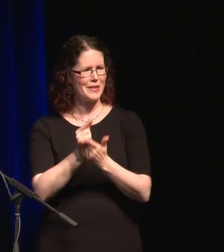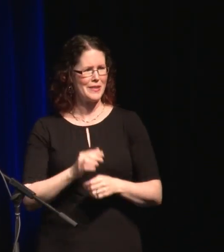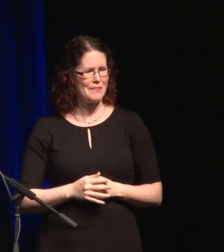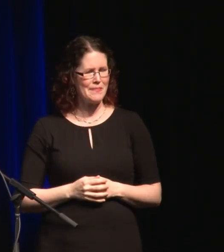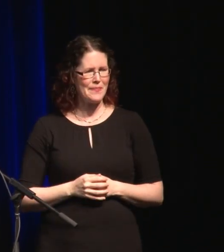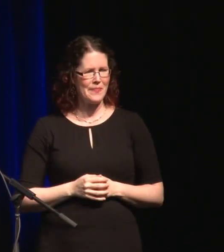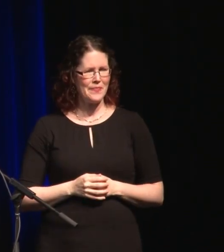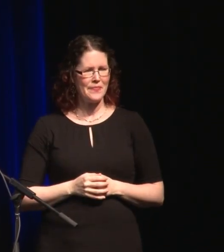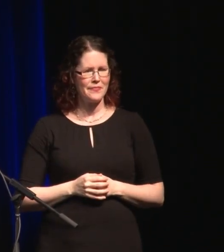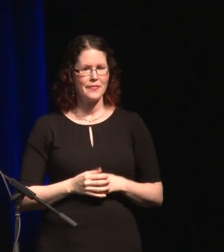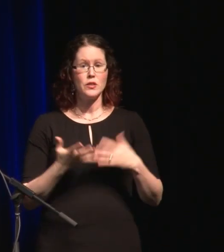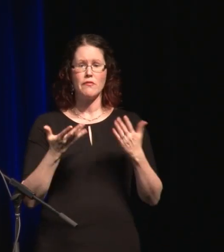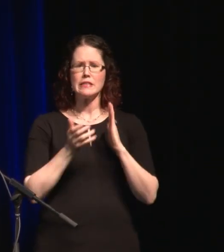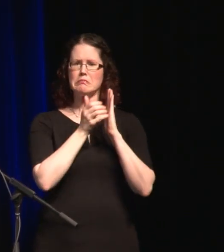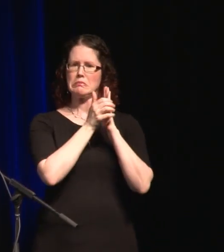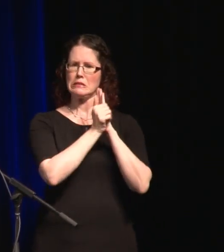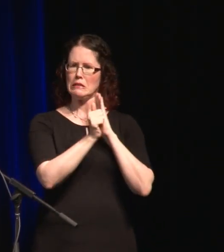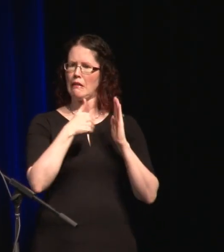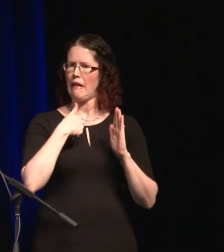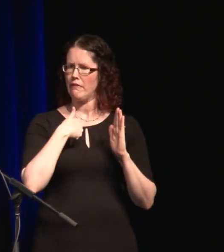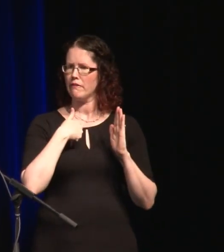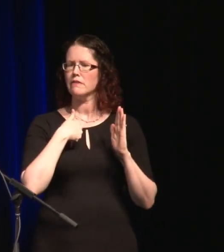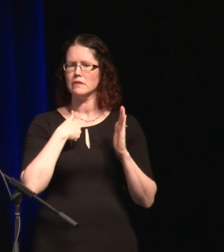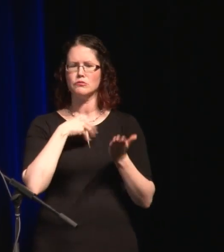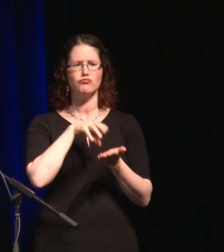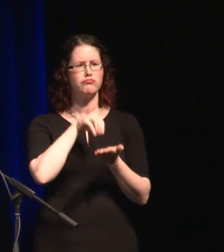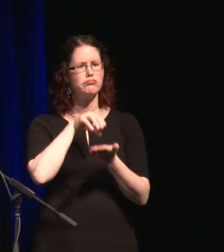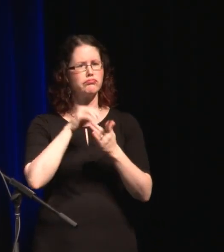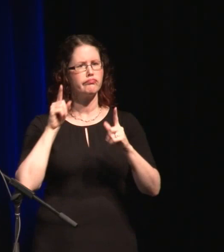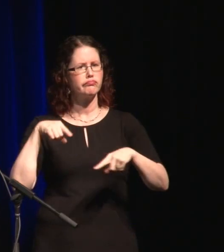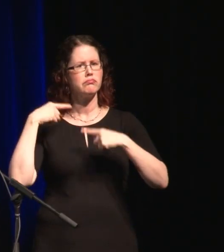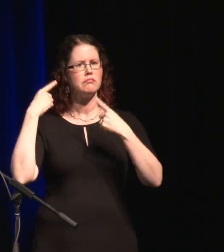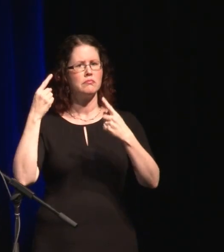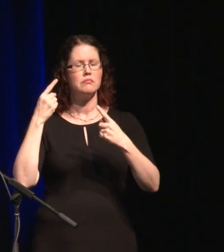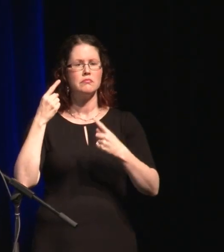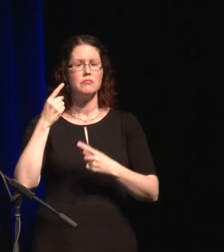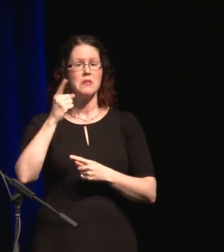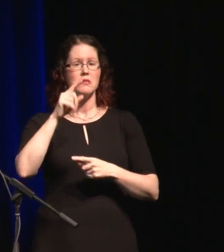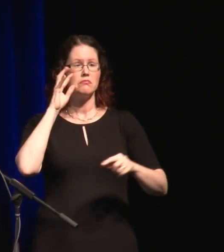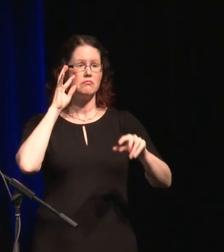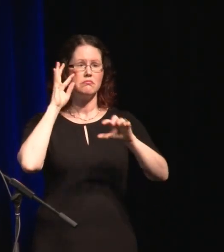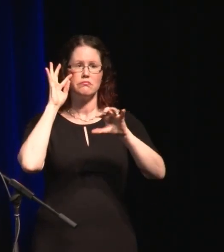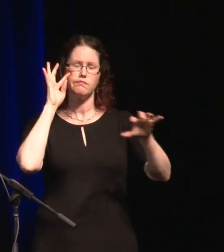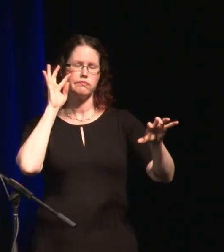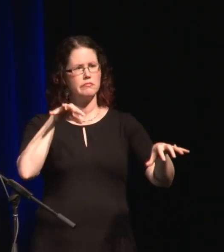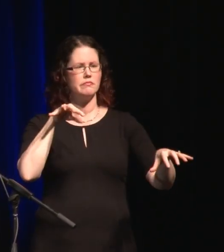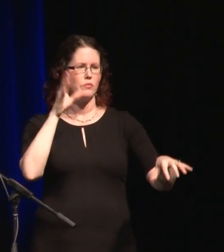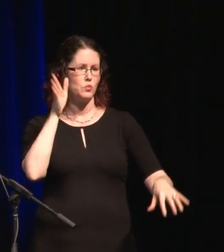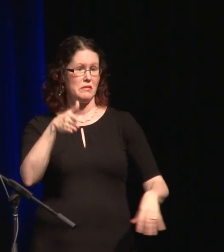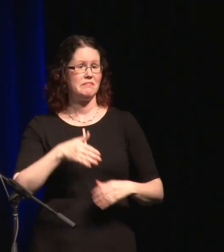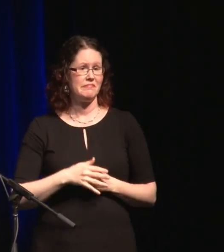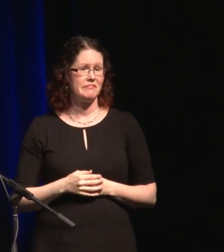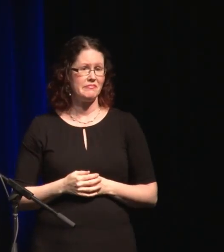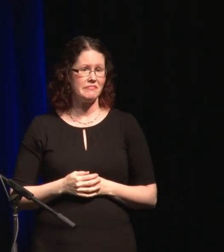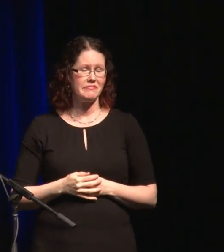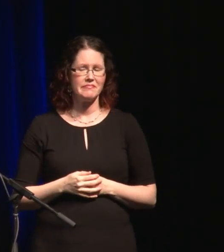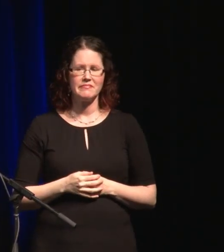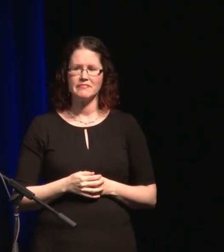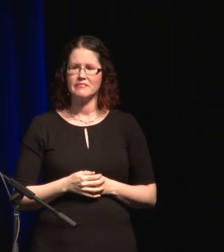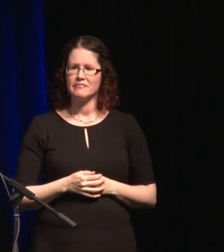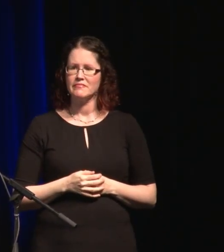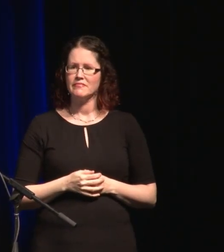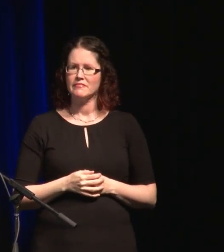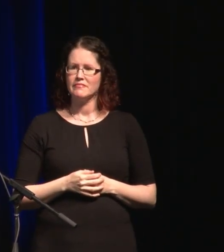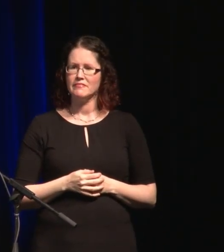These real-life skills that these individuals have learned and obtained would blow your mind. With all